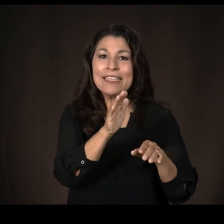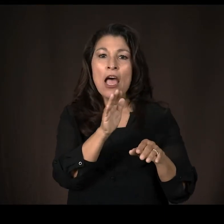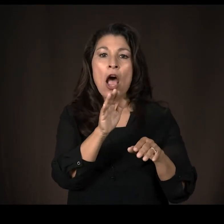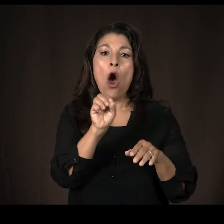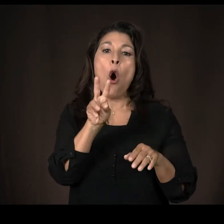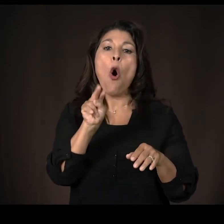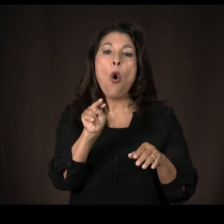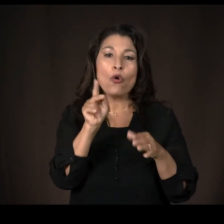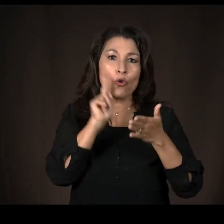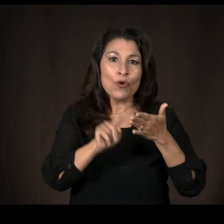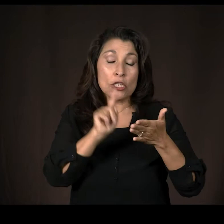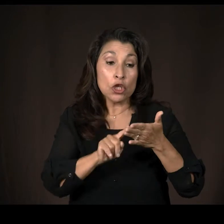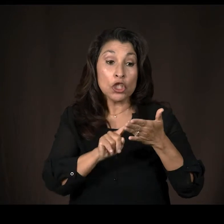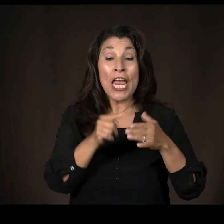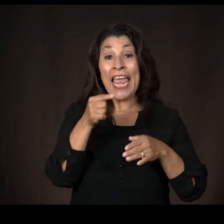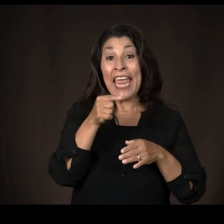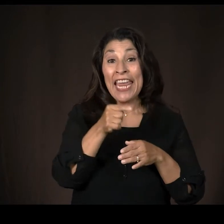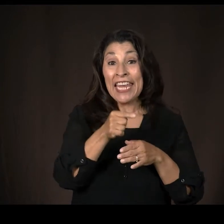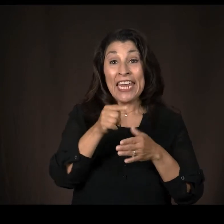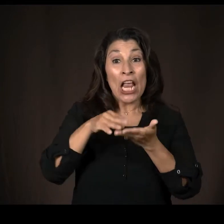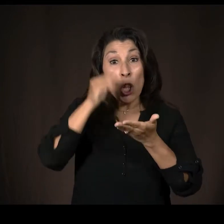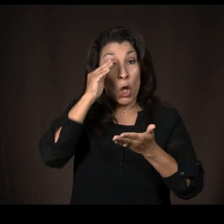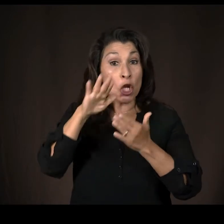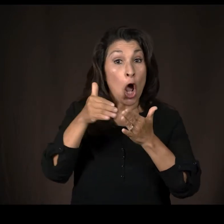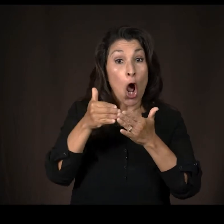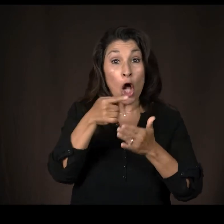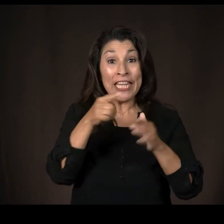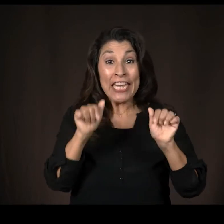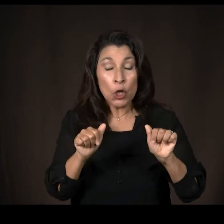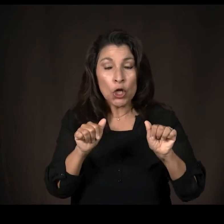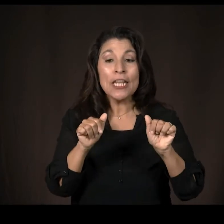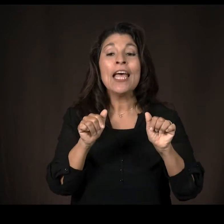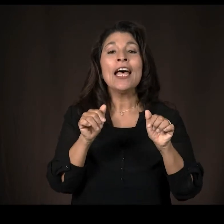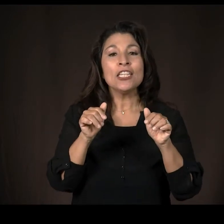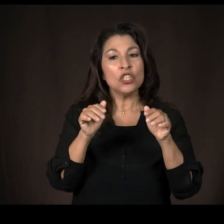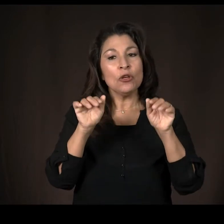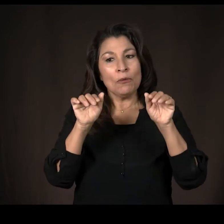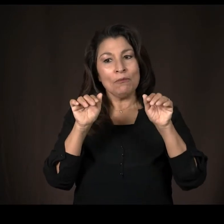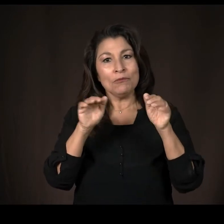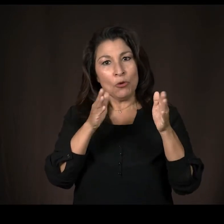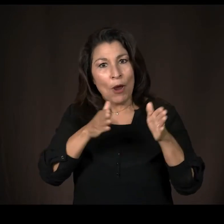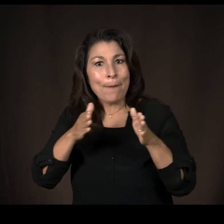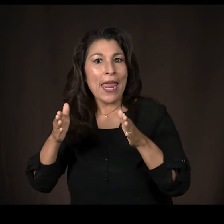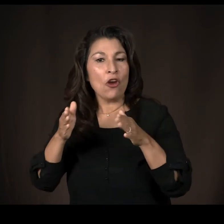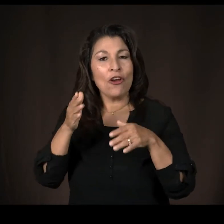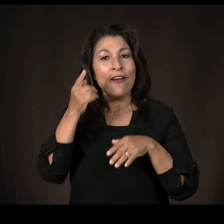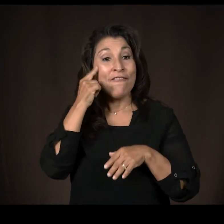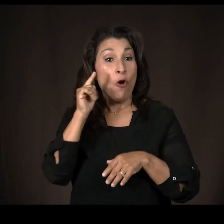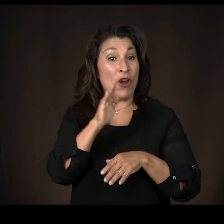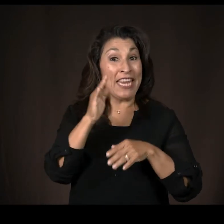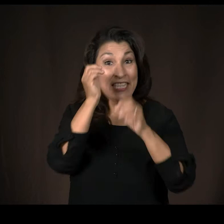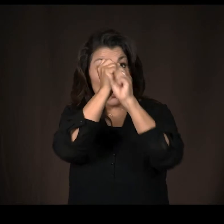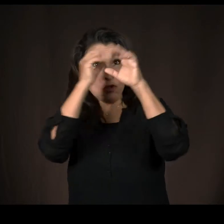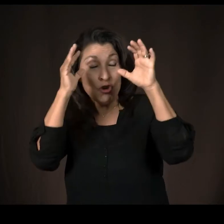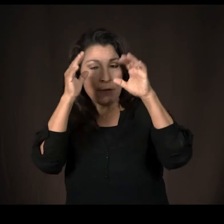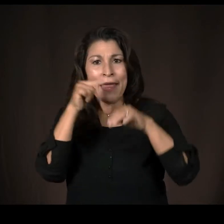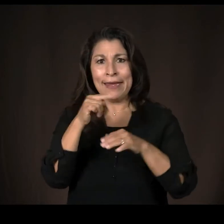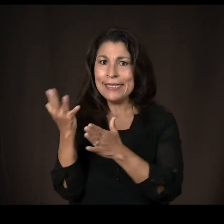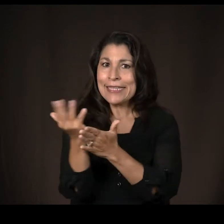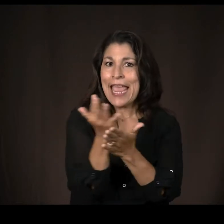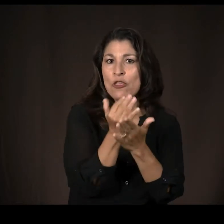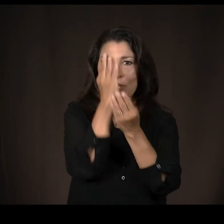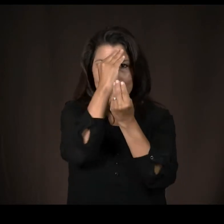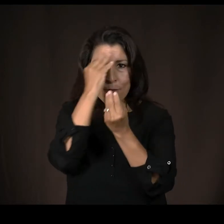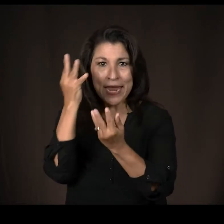could about what he was getting ready to start, his dream, before he started. He's gathering